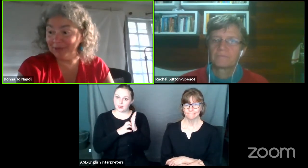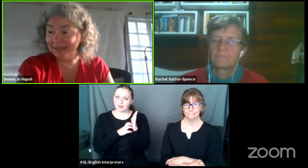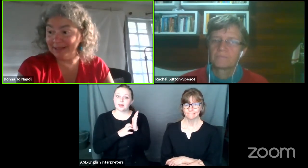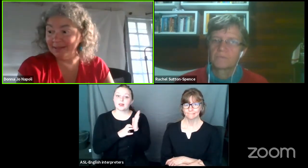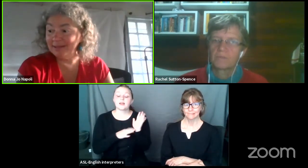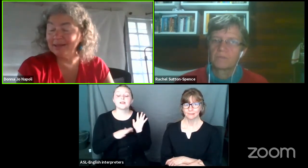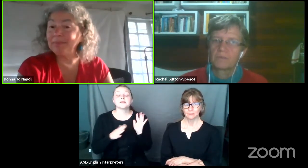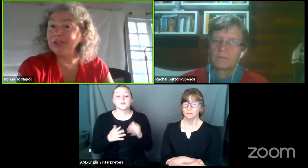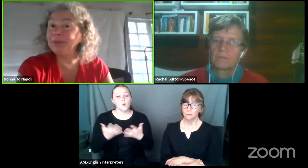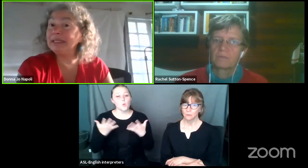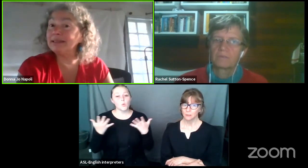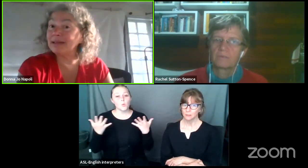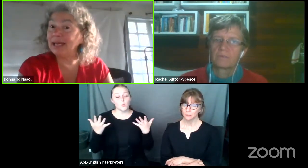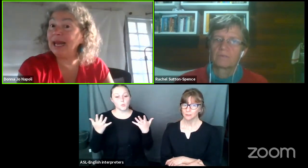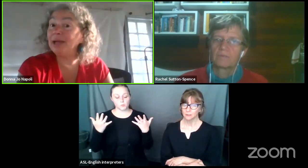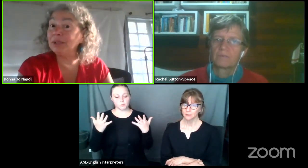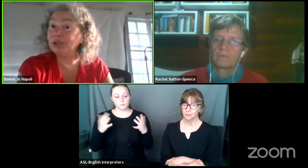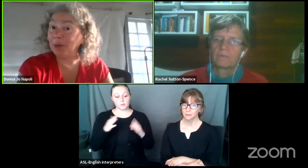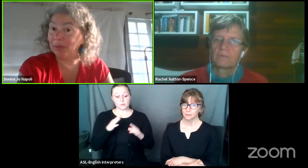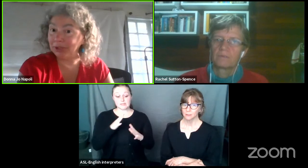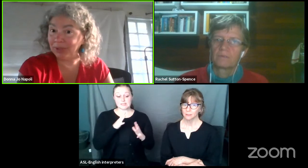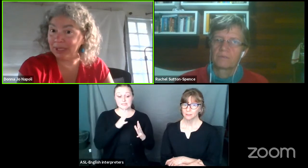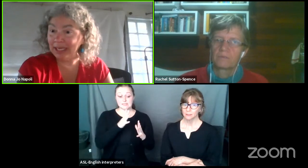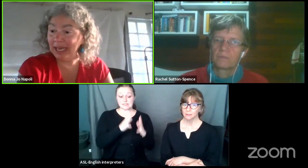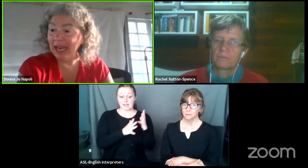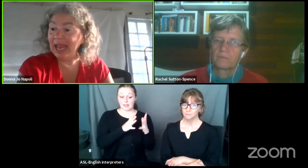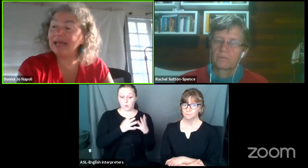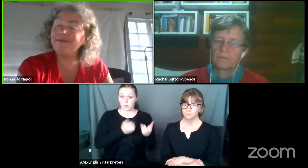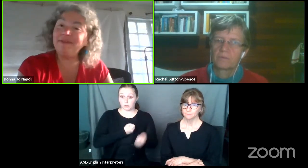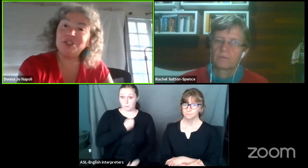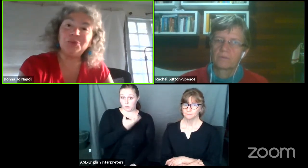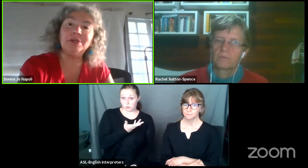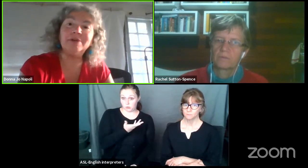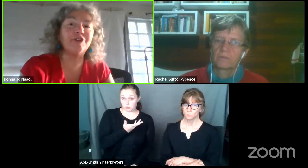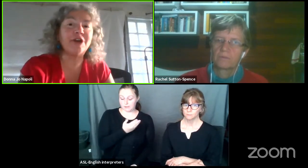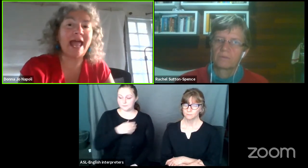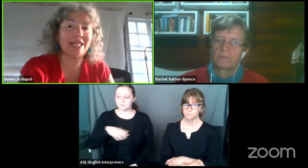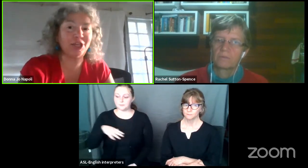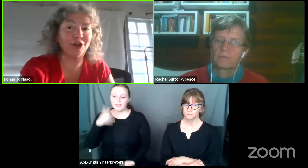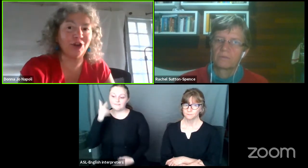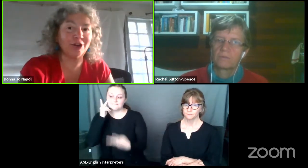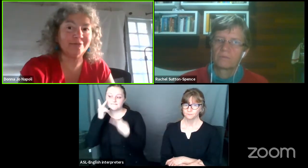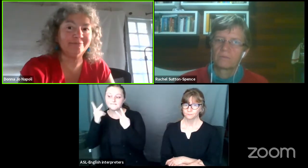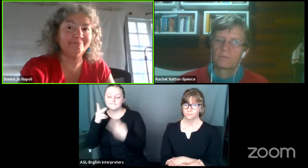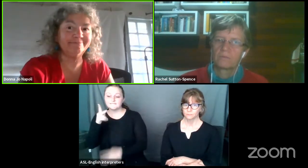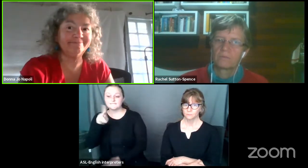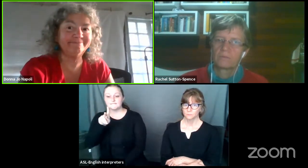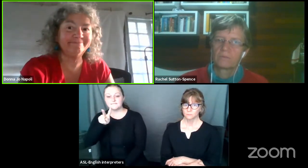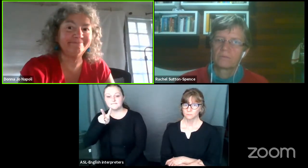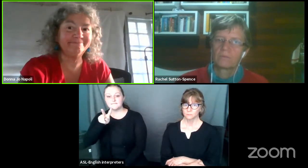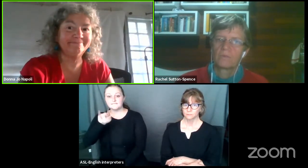the differences between sign language poetry and visual vernacular?